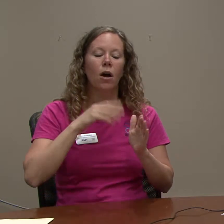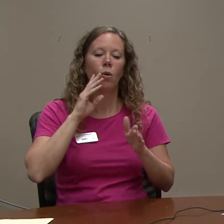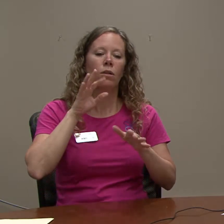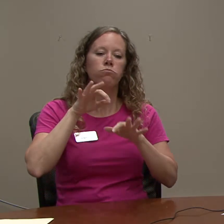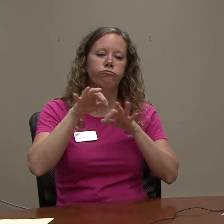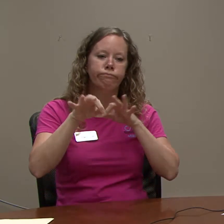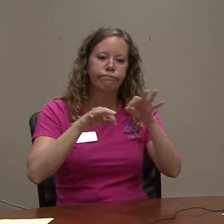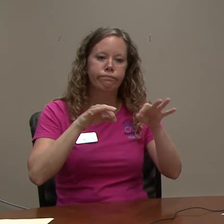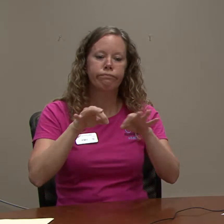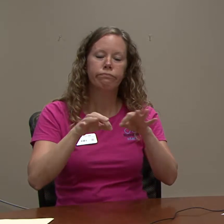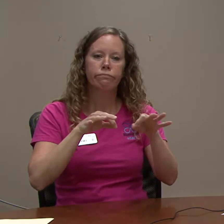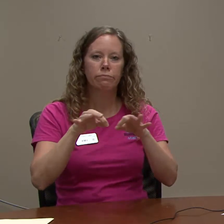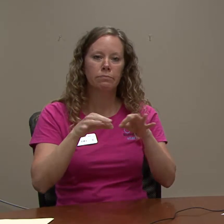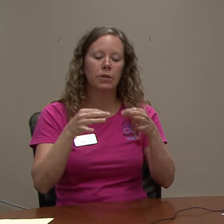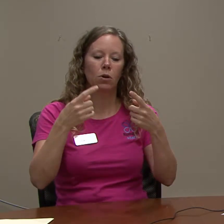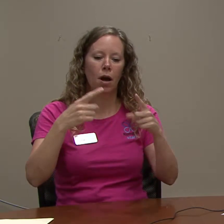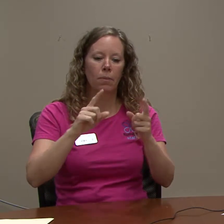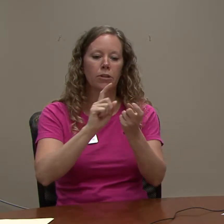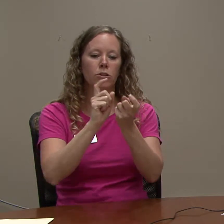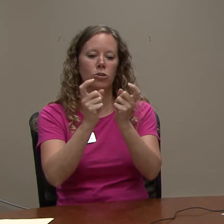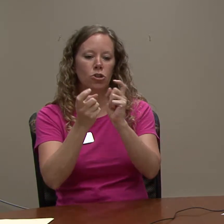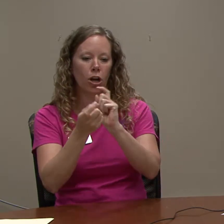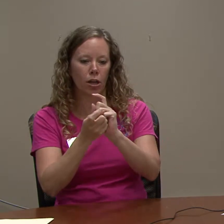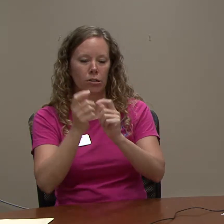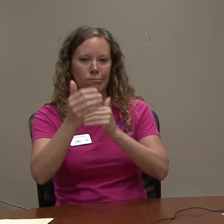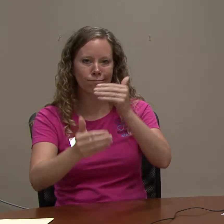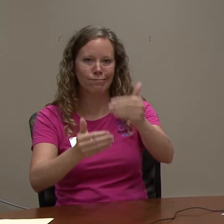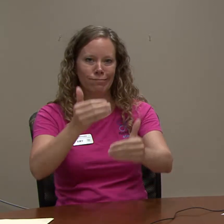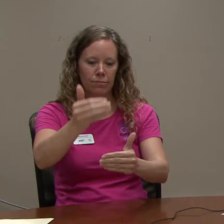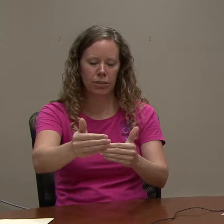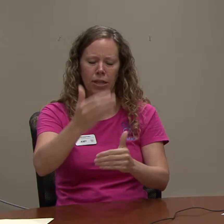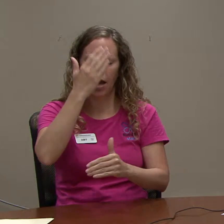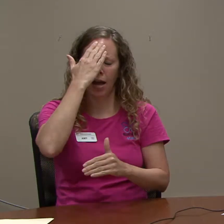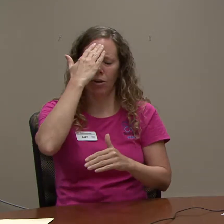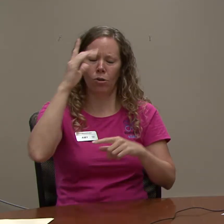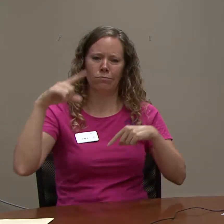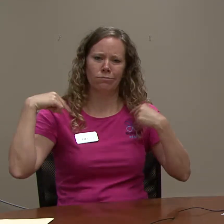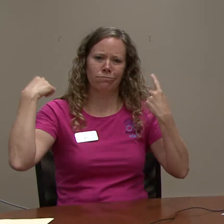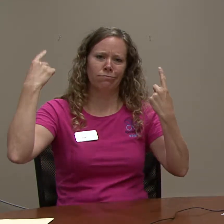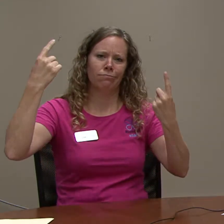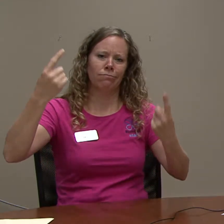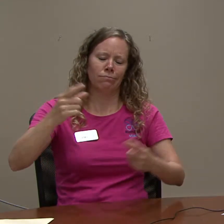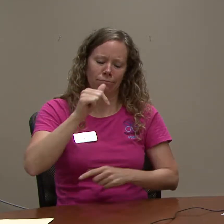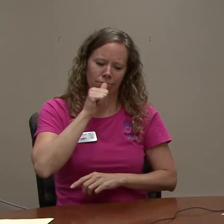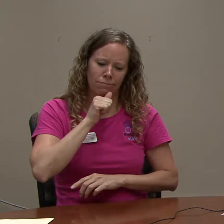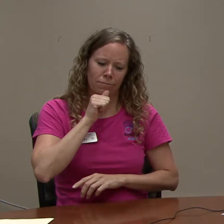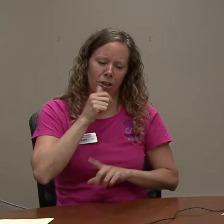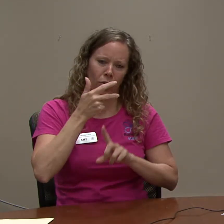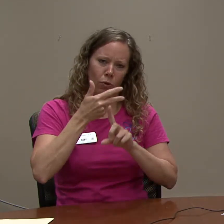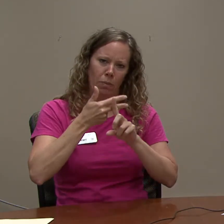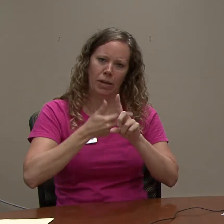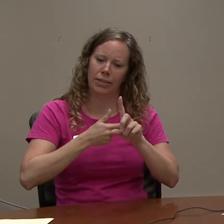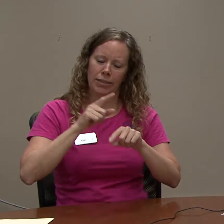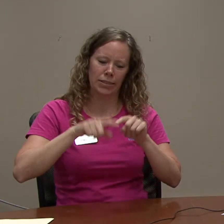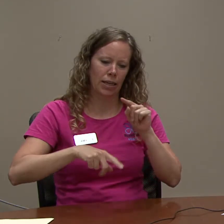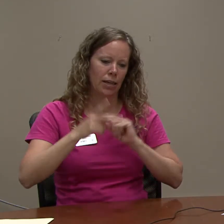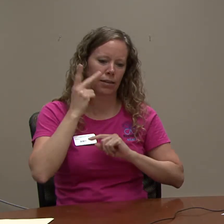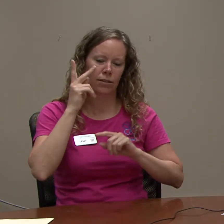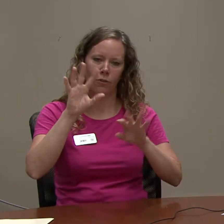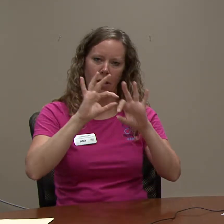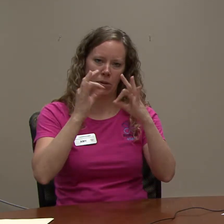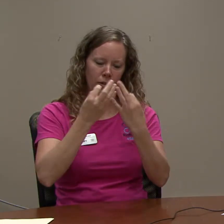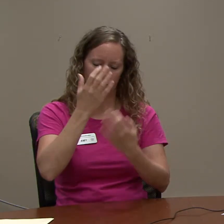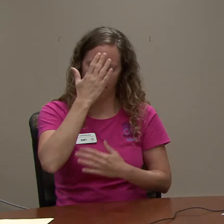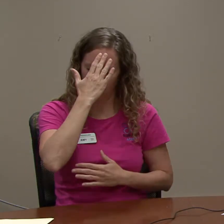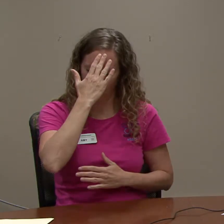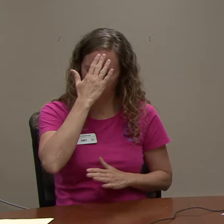through the changes that are going to happen. I know that it's been a long 3 months of not being able to see your loved one. And I know